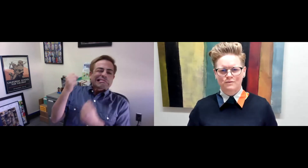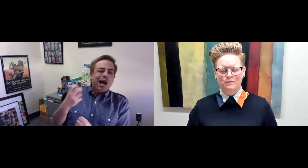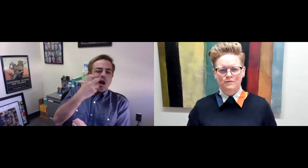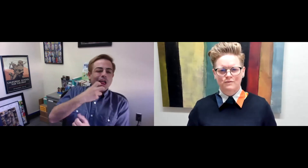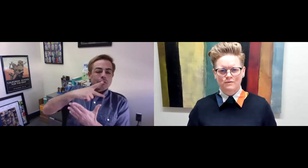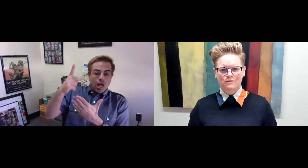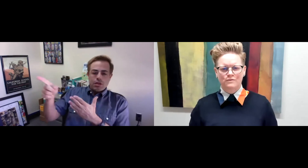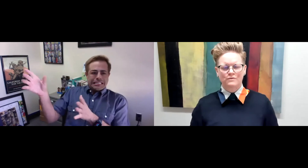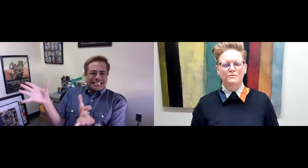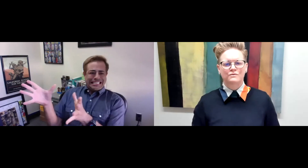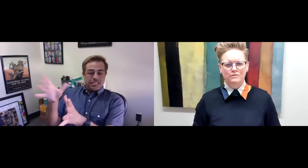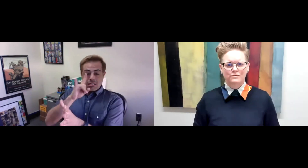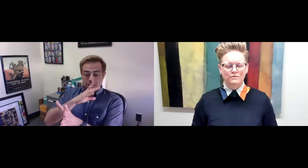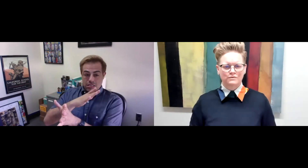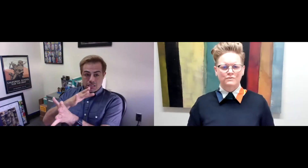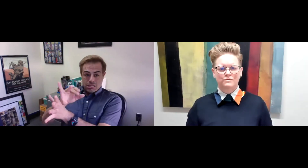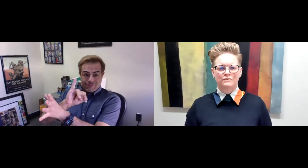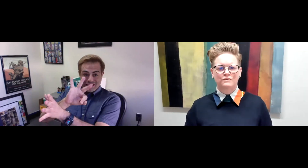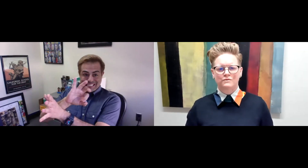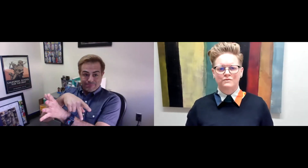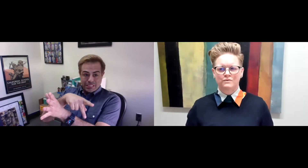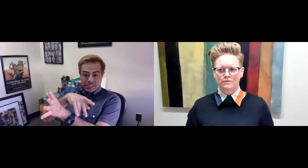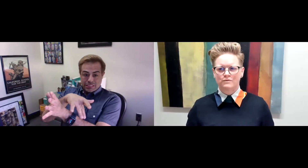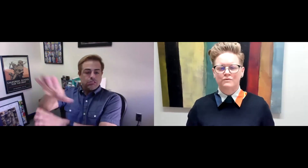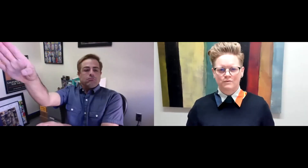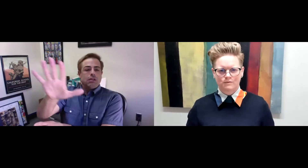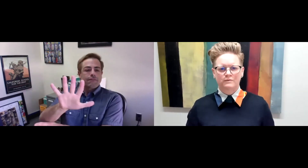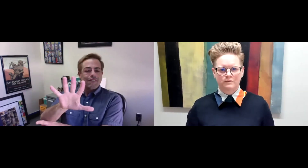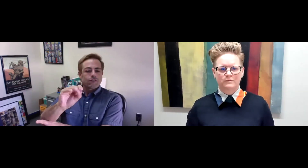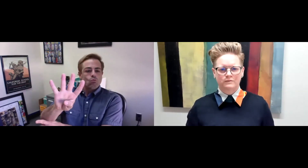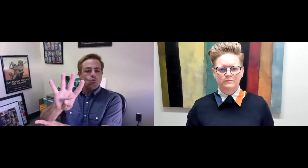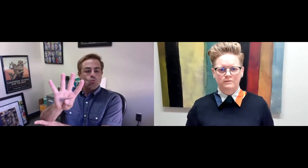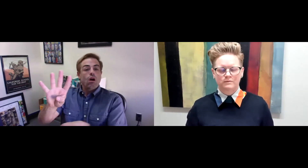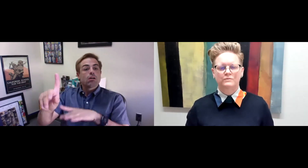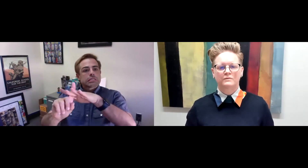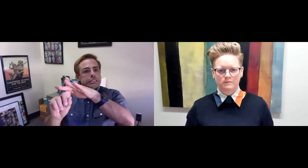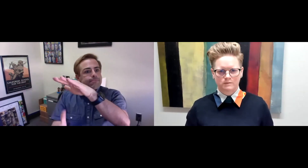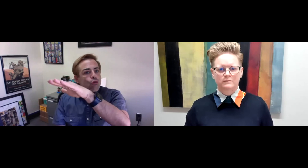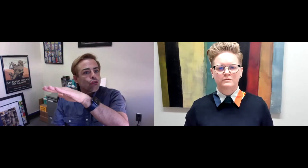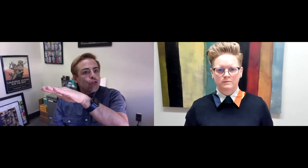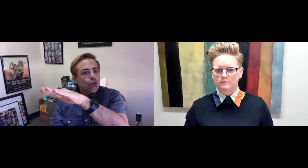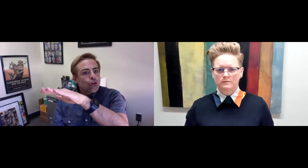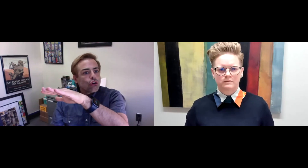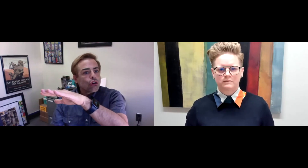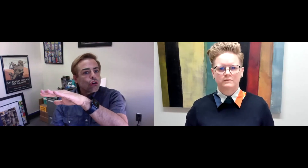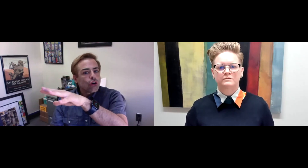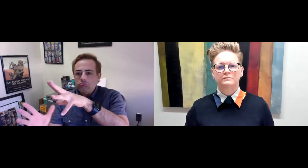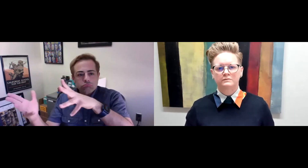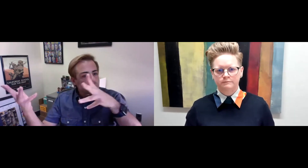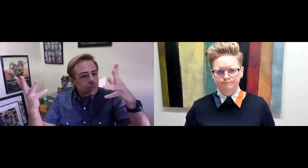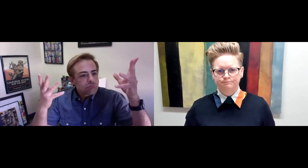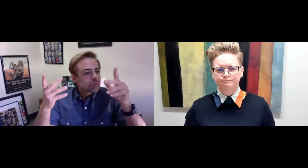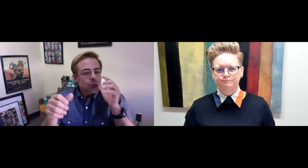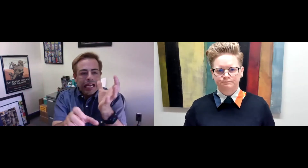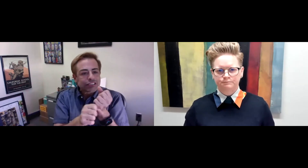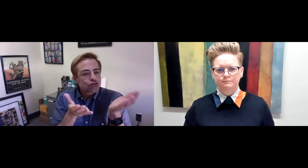here in California, the oral programs for IFSPs, they use 504s, or they